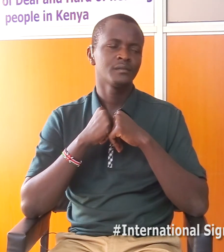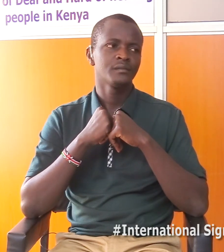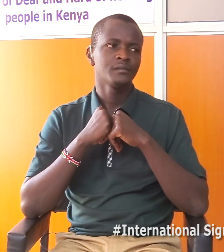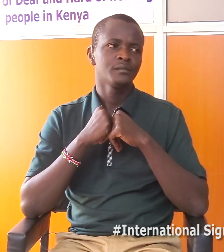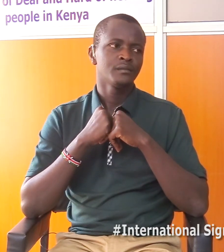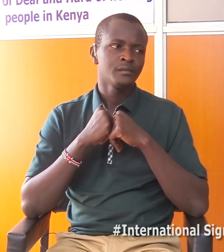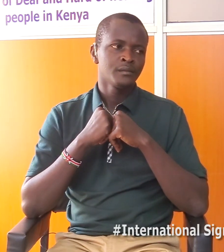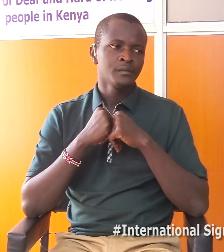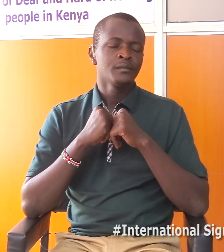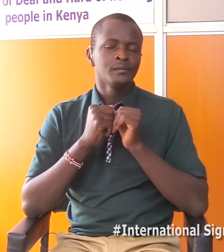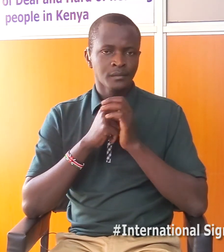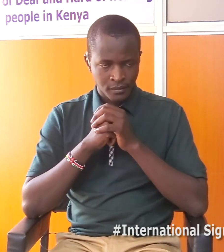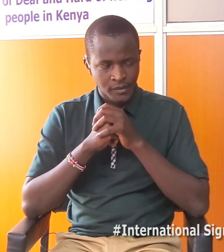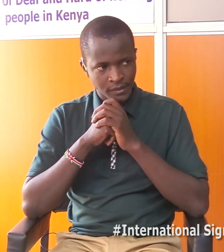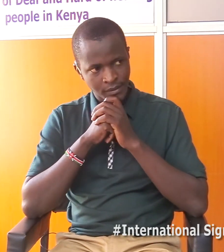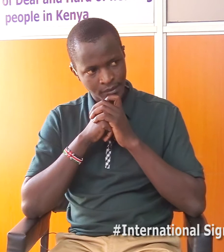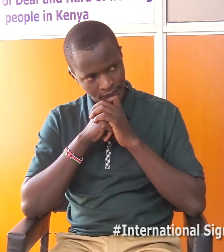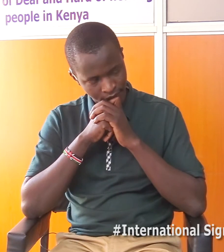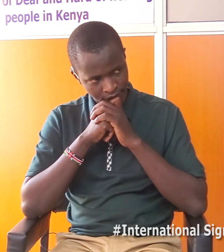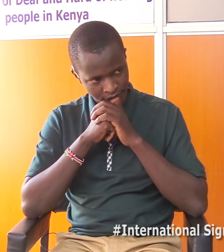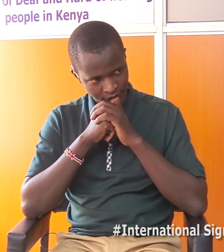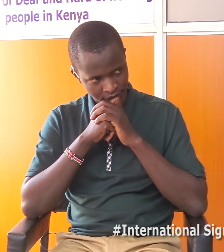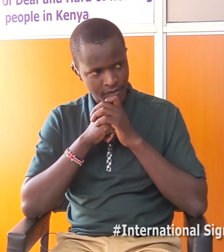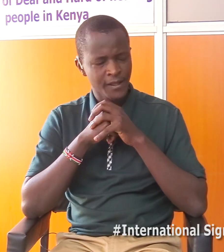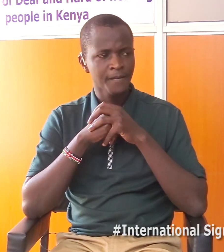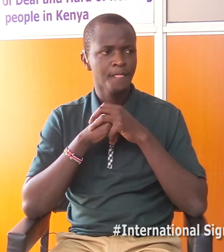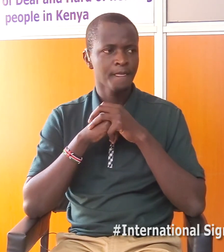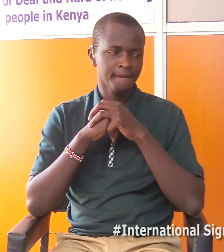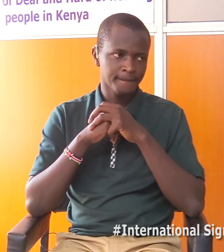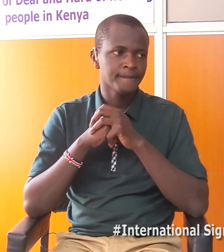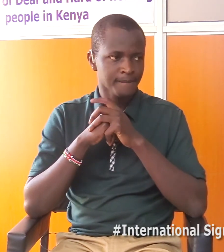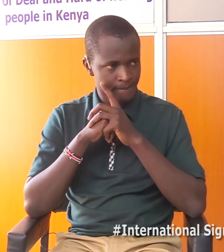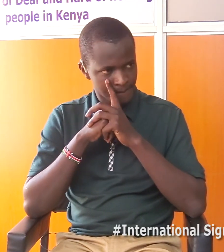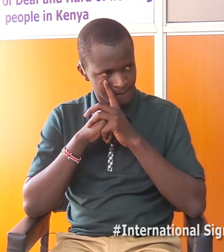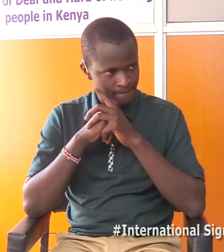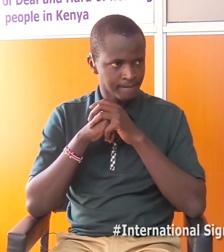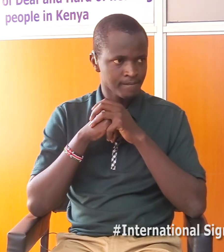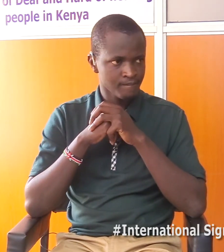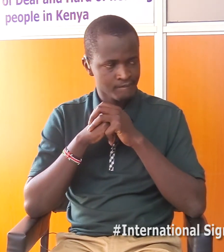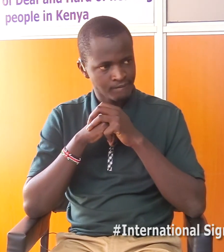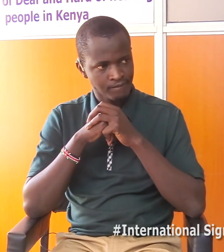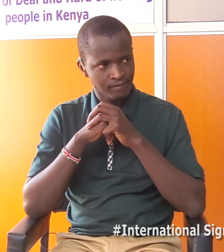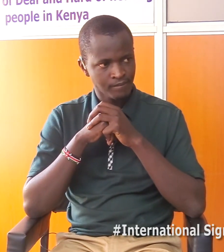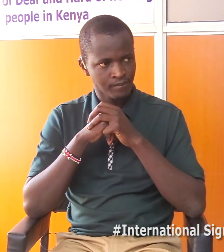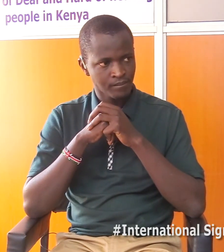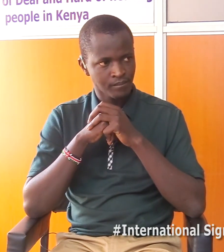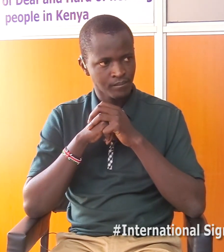public places, public landmarks and official buildings, presidential houses, county buildings, city halls and others